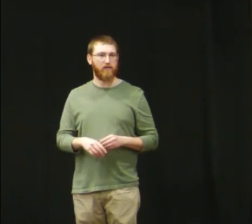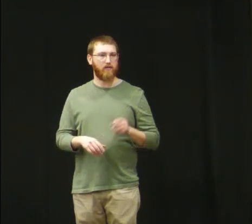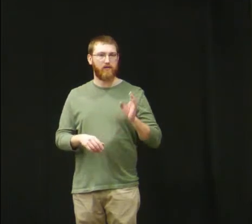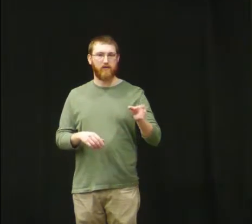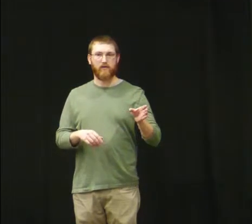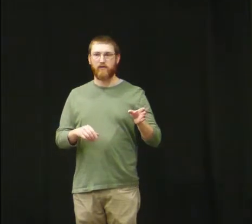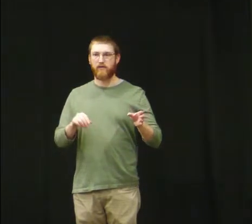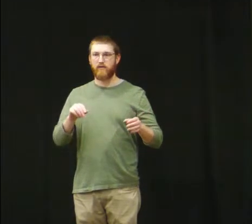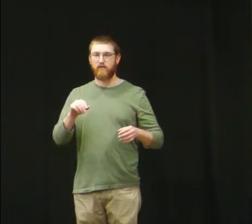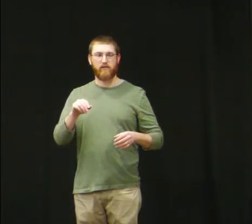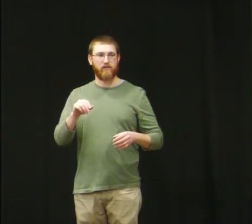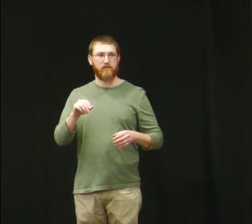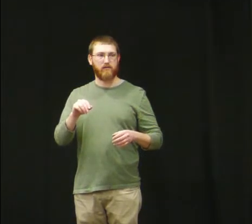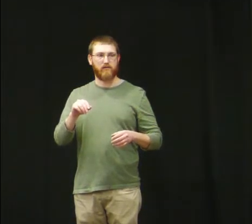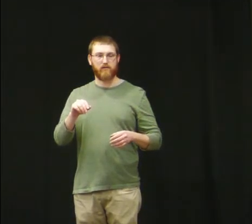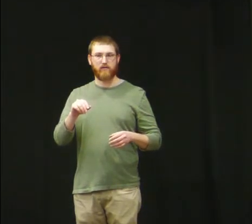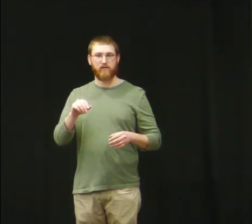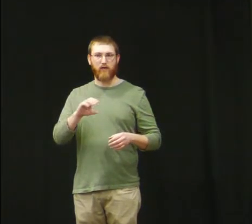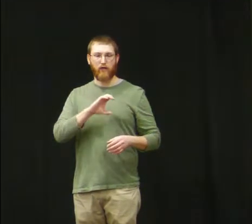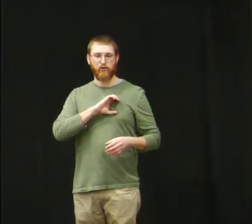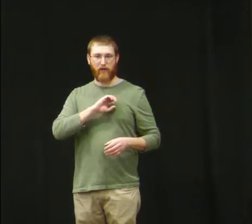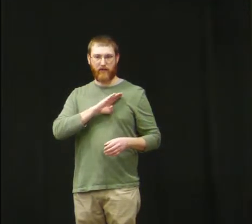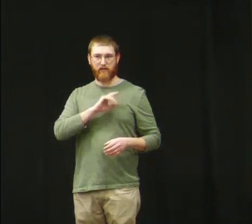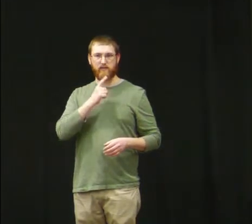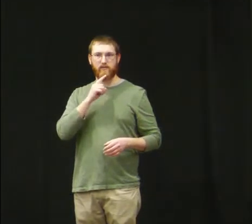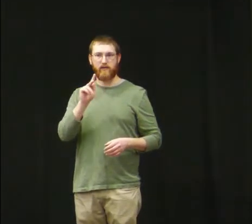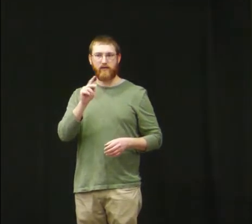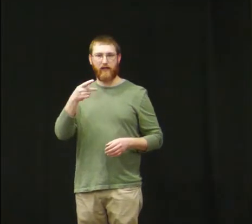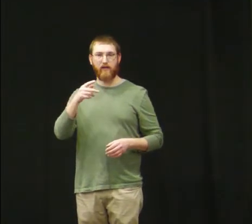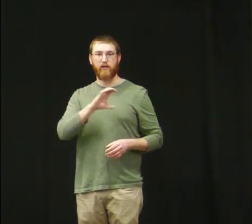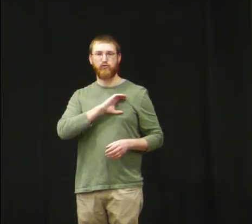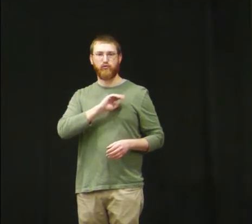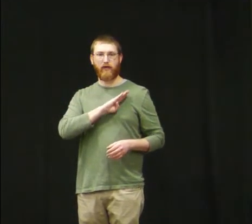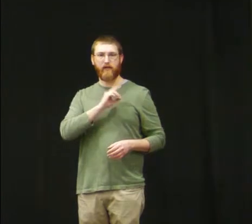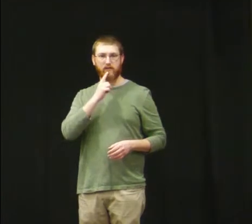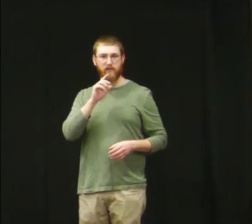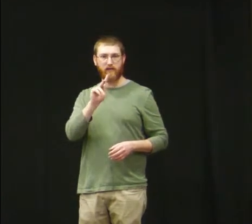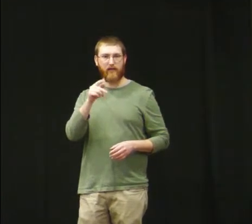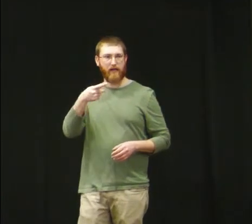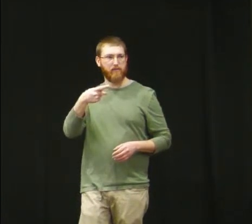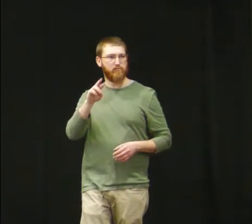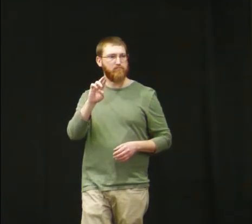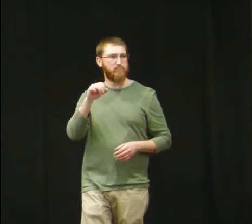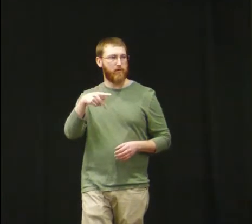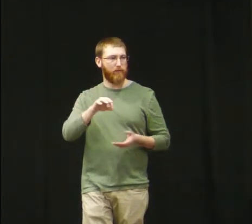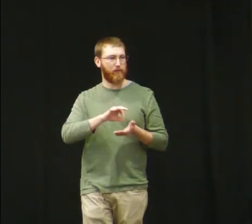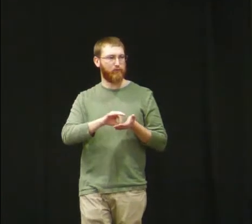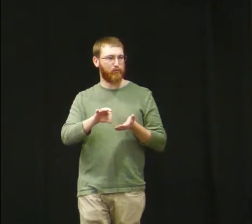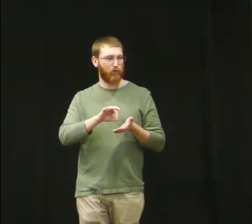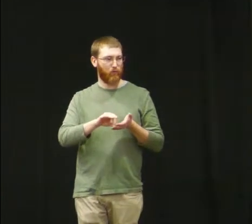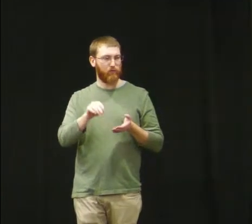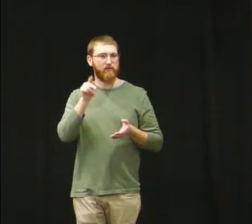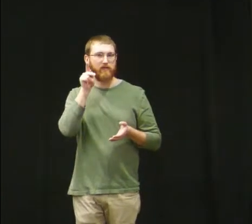Somebody stole mine. Well, would you like to pick someone else to go?